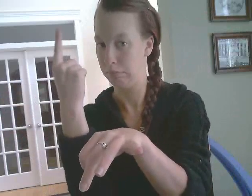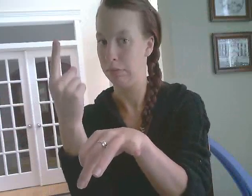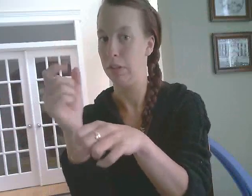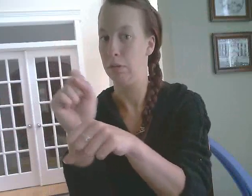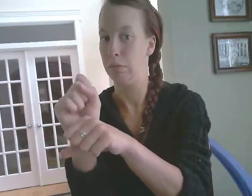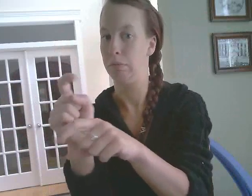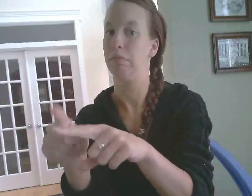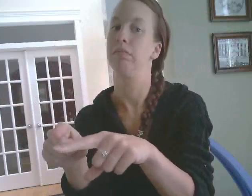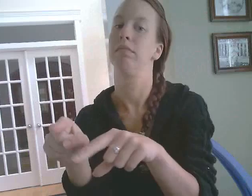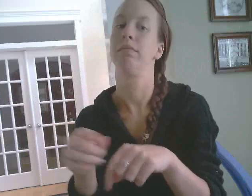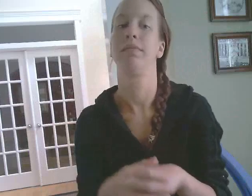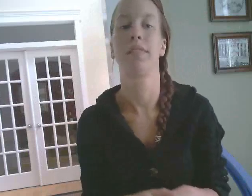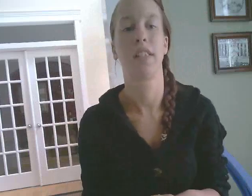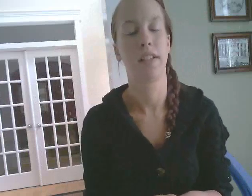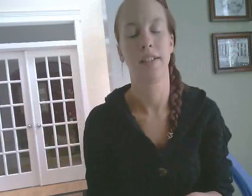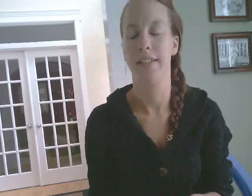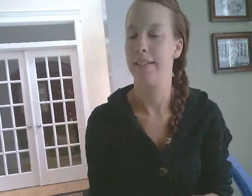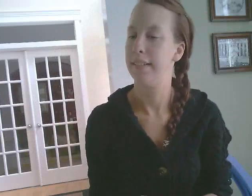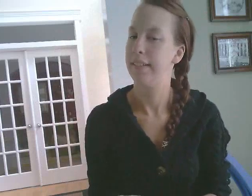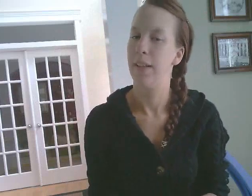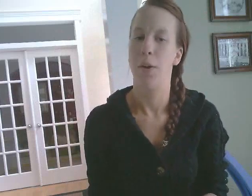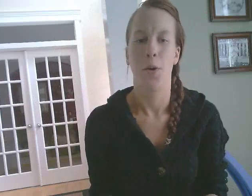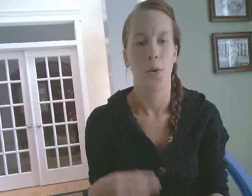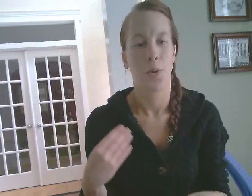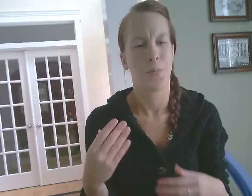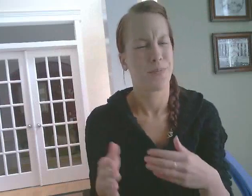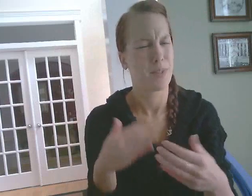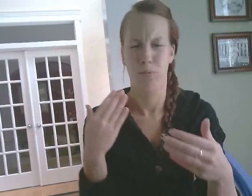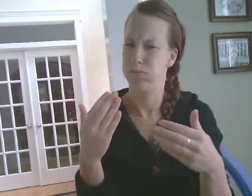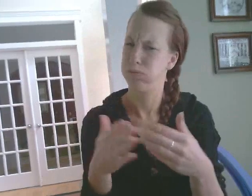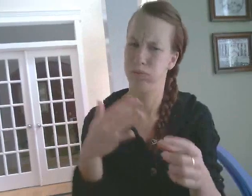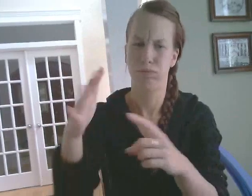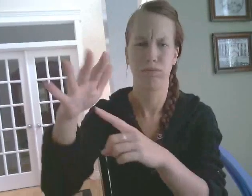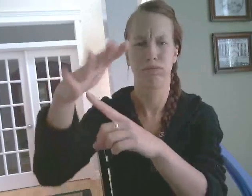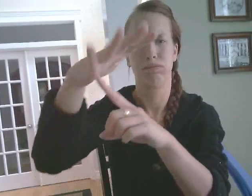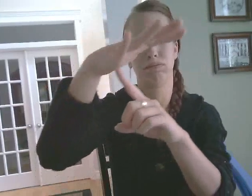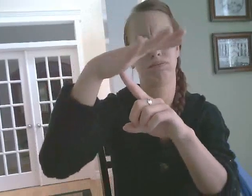fly. I'm laying right here in my hand, just as easy as could be. Now hopefully that was